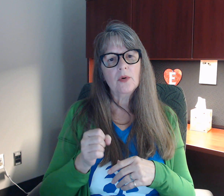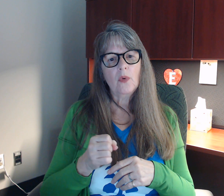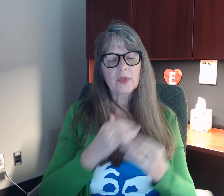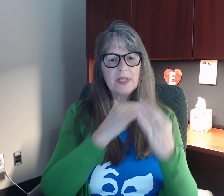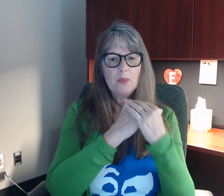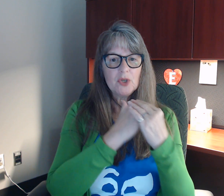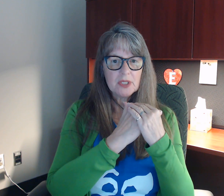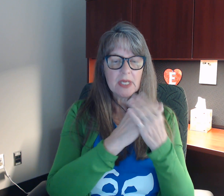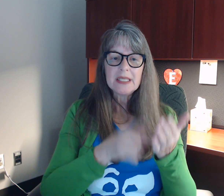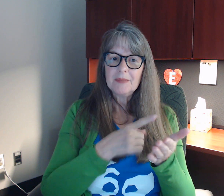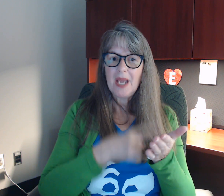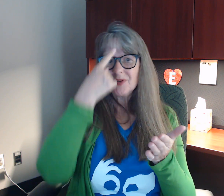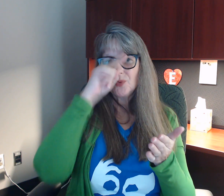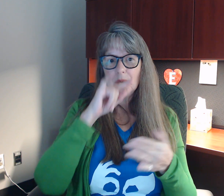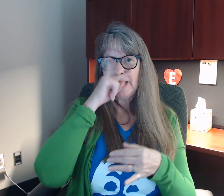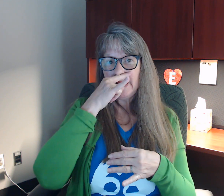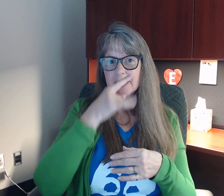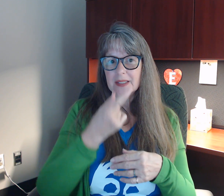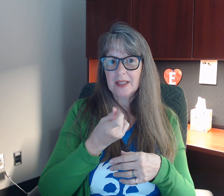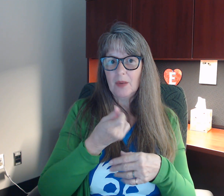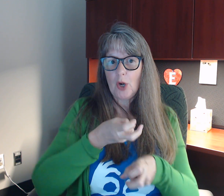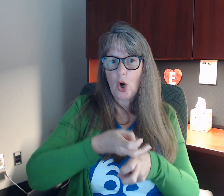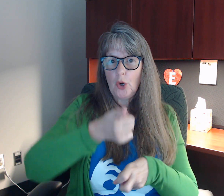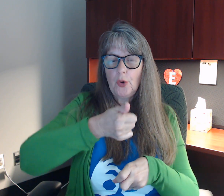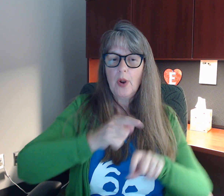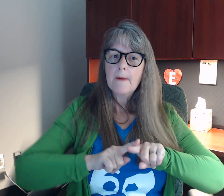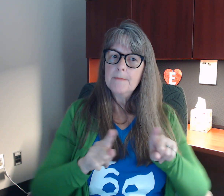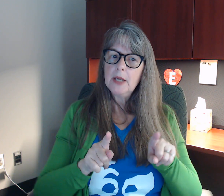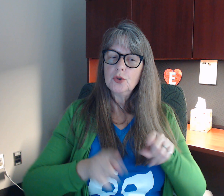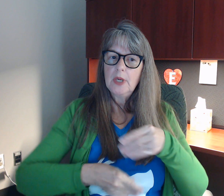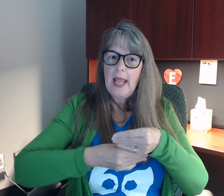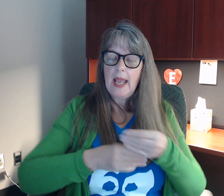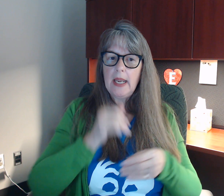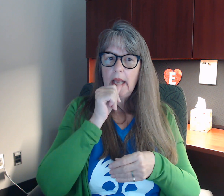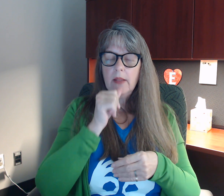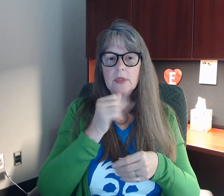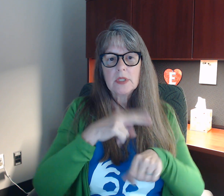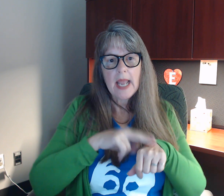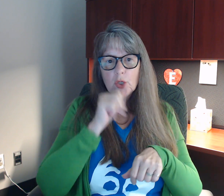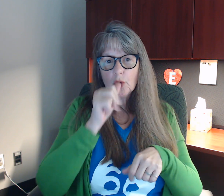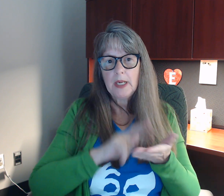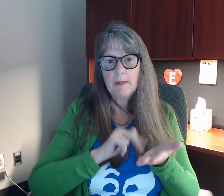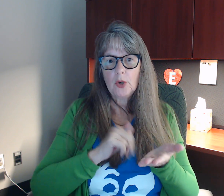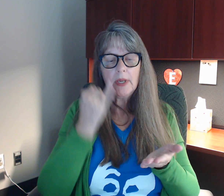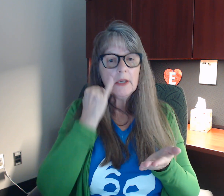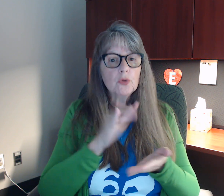Or sandwiches. Sometimes for your kids it's a little bit harder, but you can add this natural peanut butter if your school